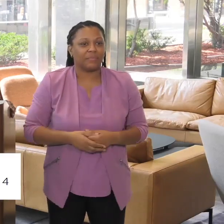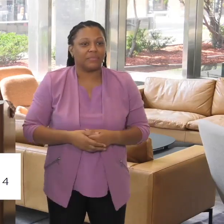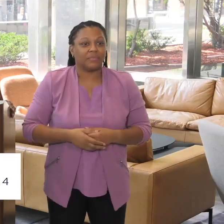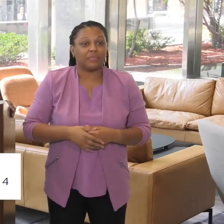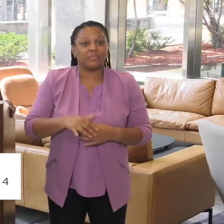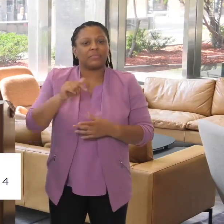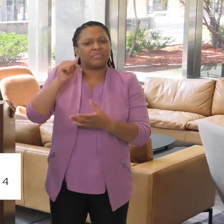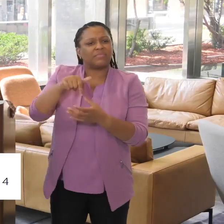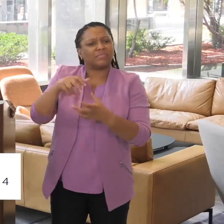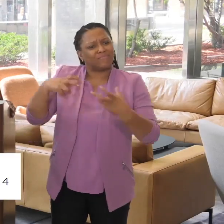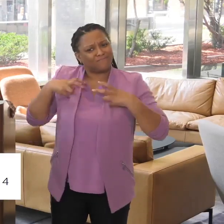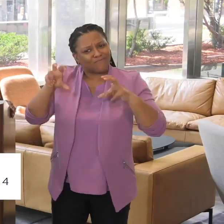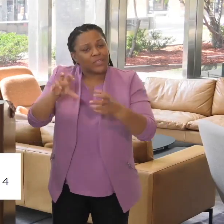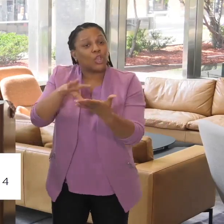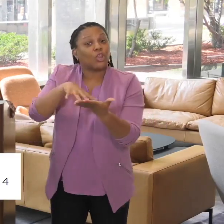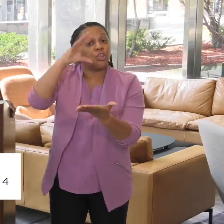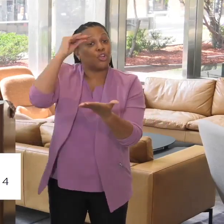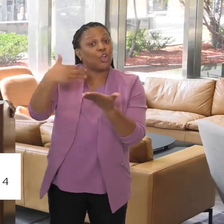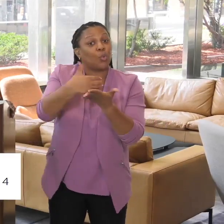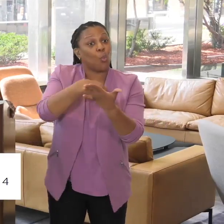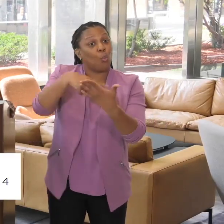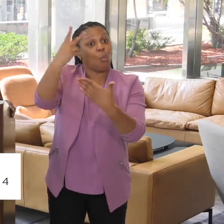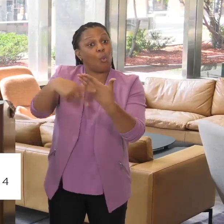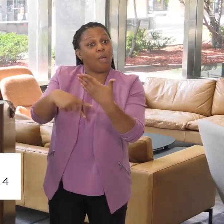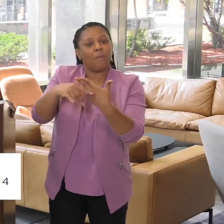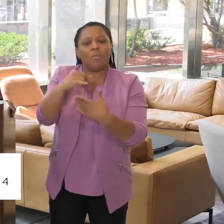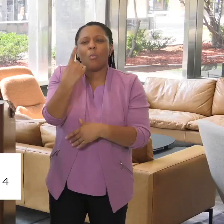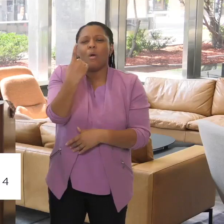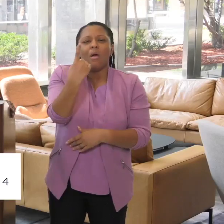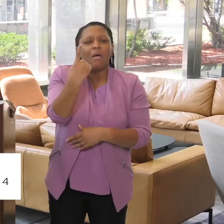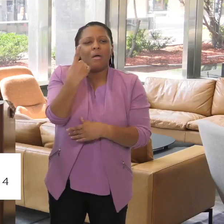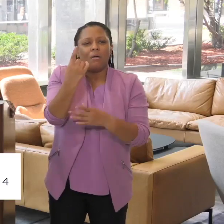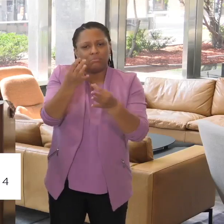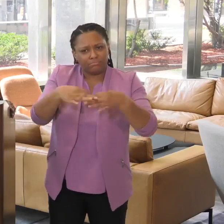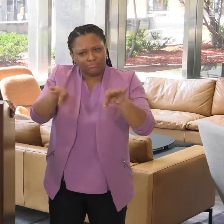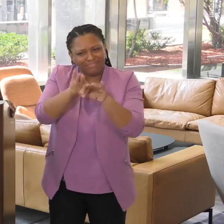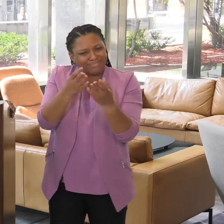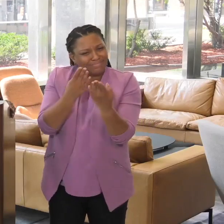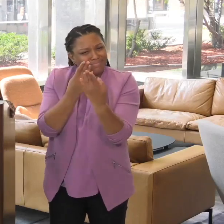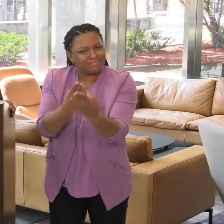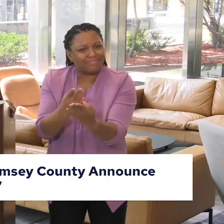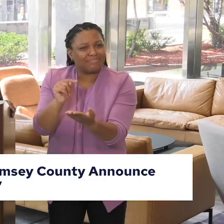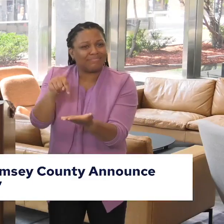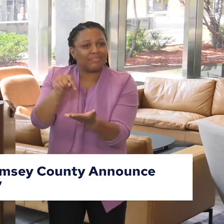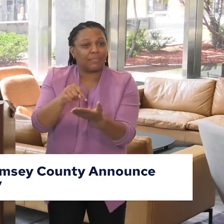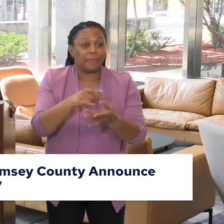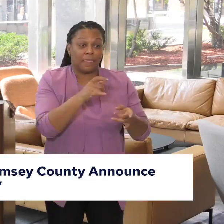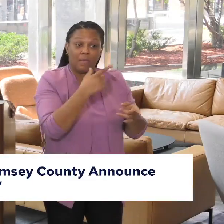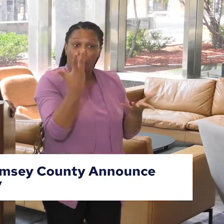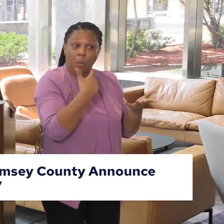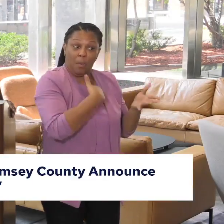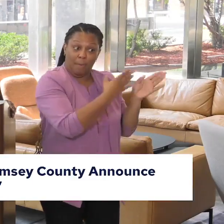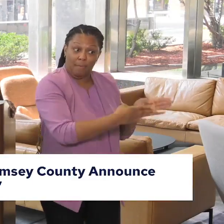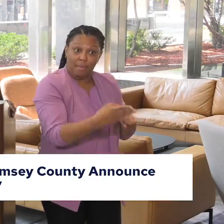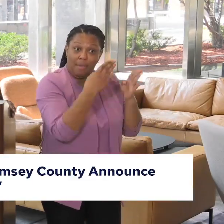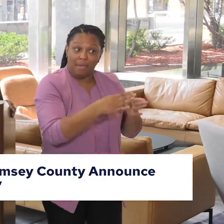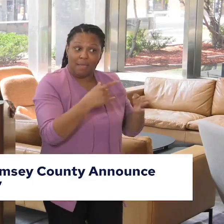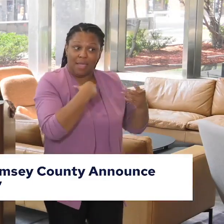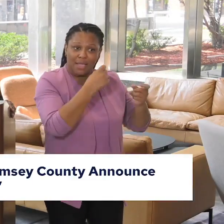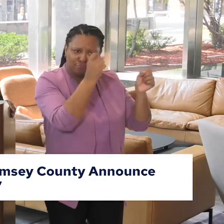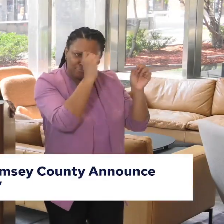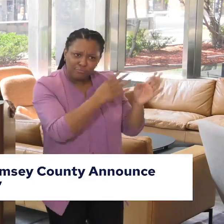programs was one of the critical recommendations in the plan that currently serves as our